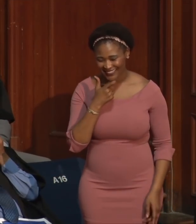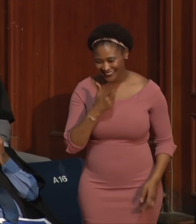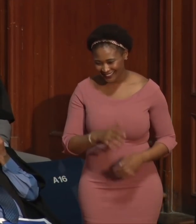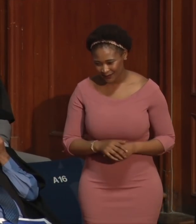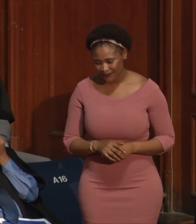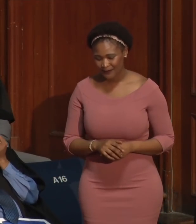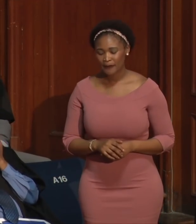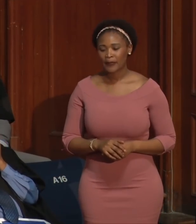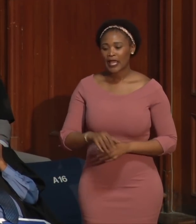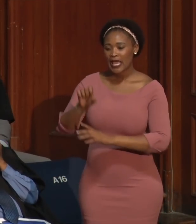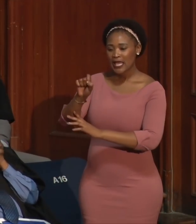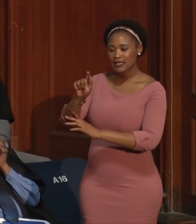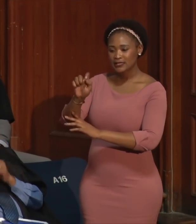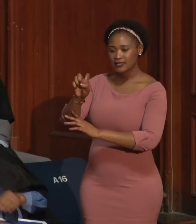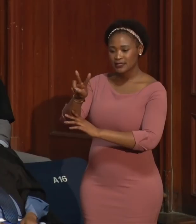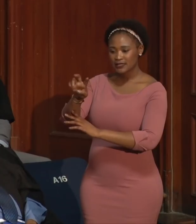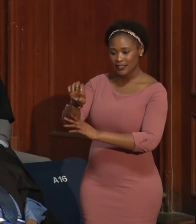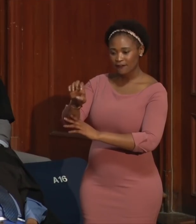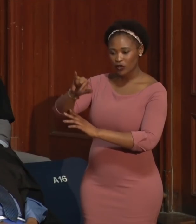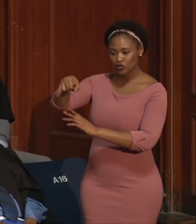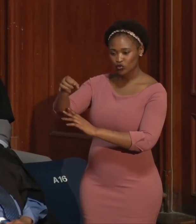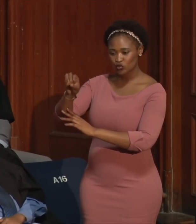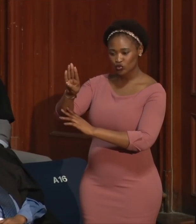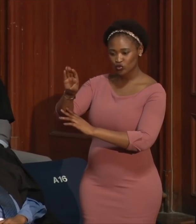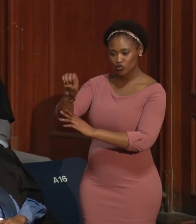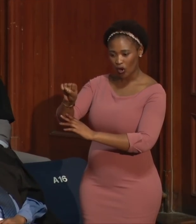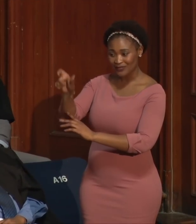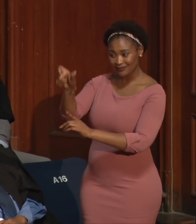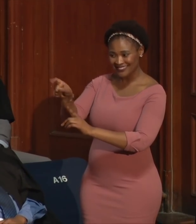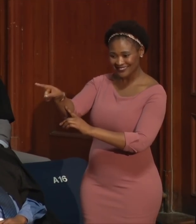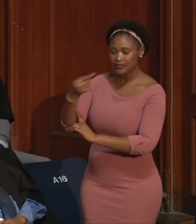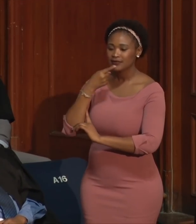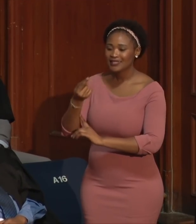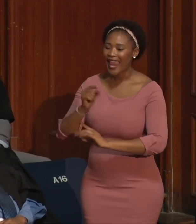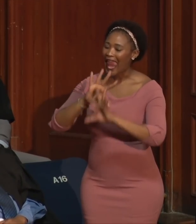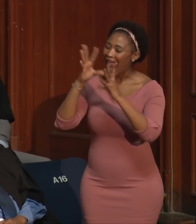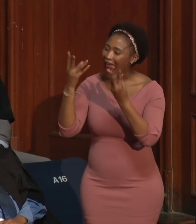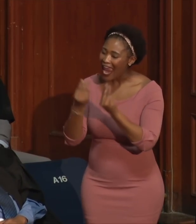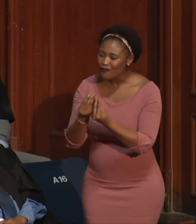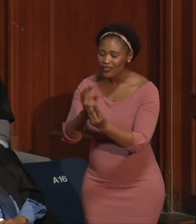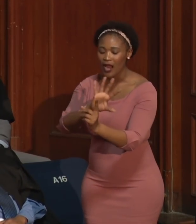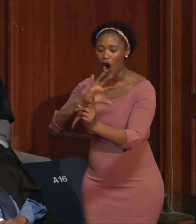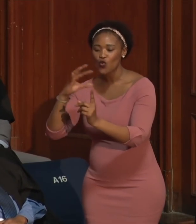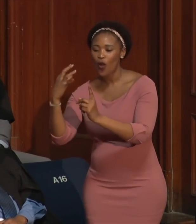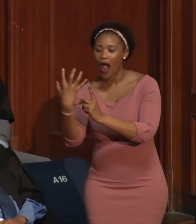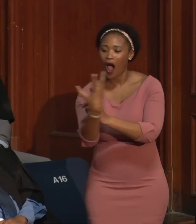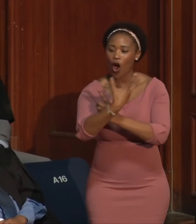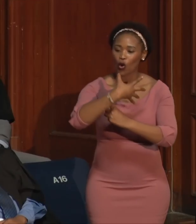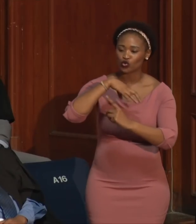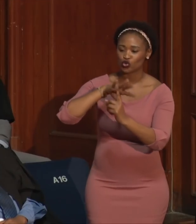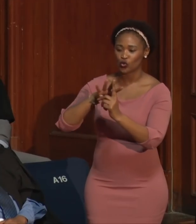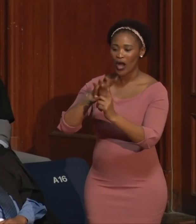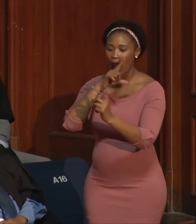Steve Jobs says it best with the words, everything around you that you call life was made